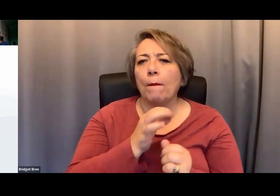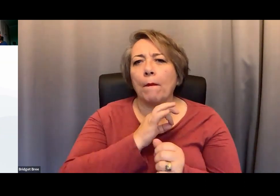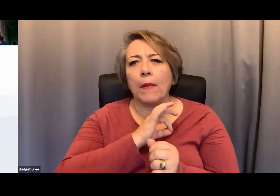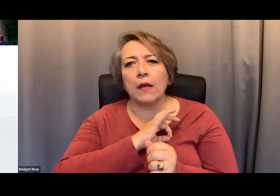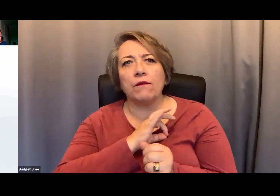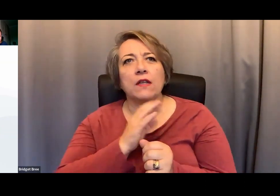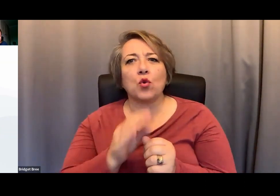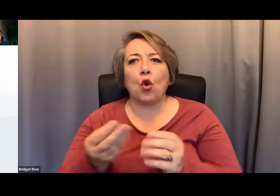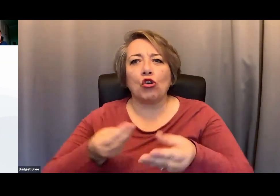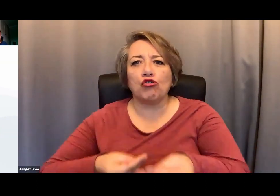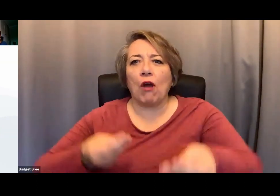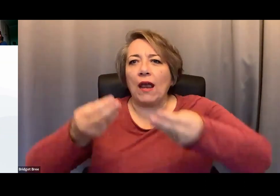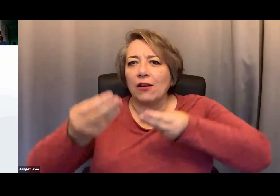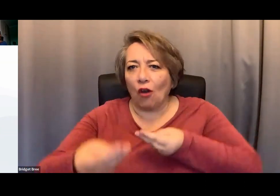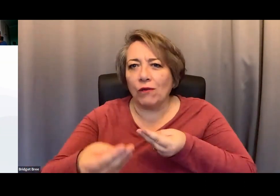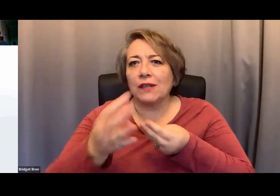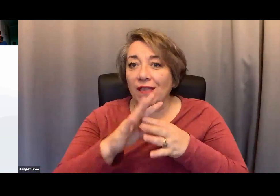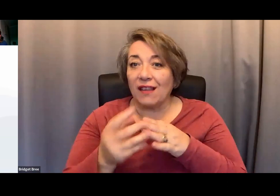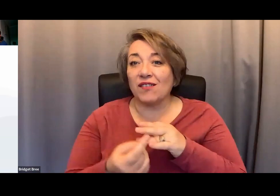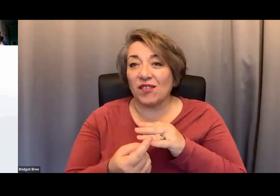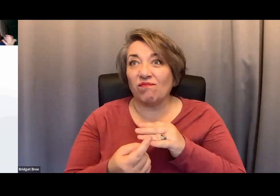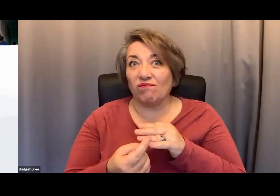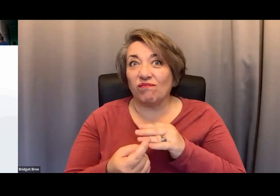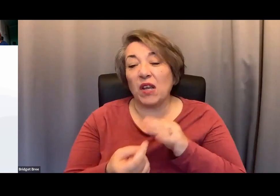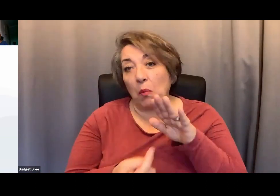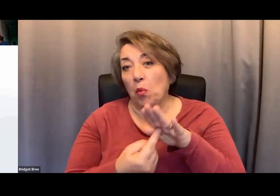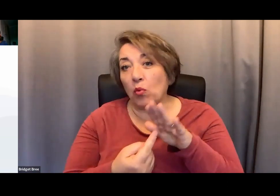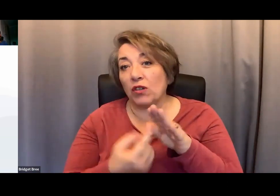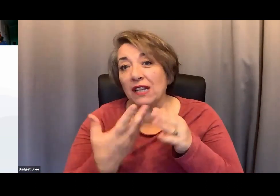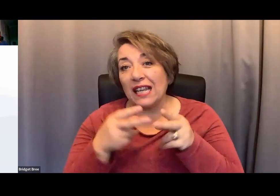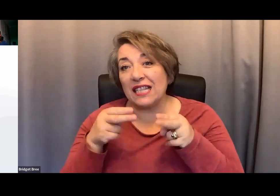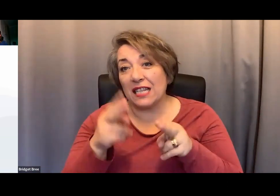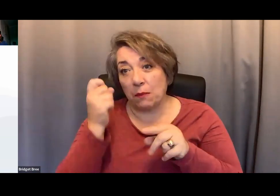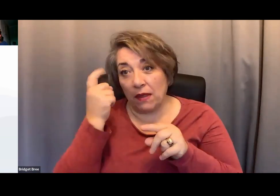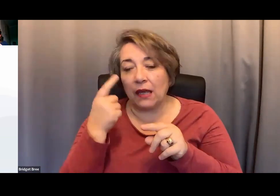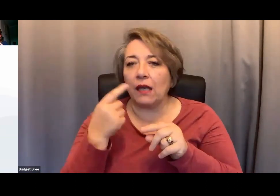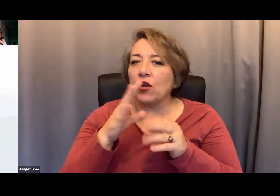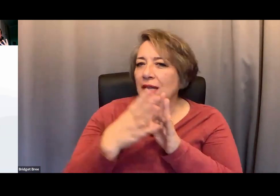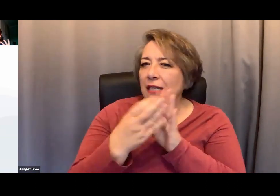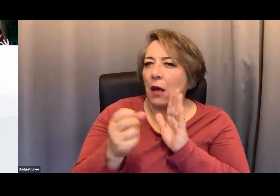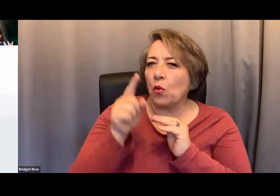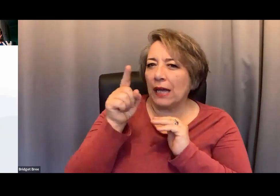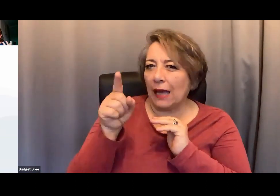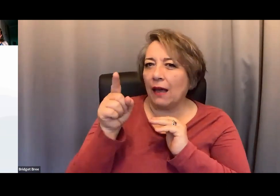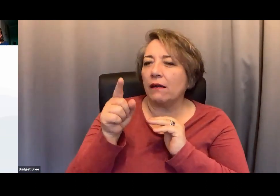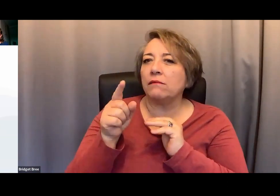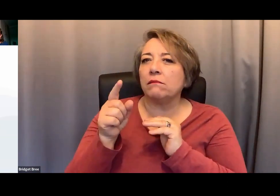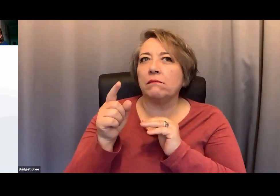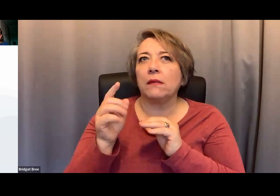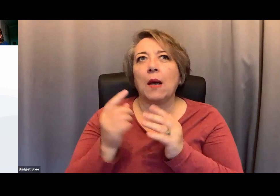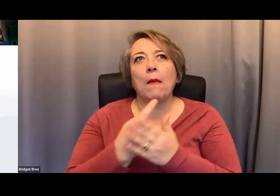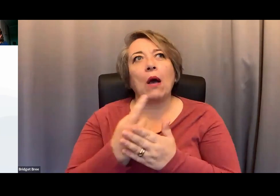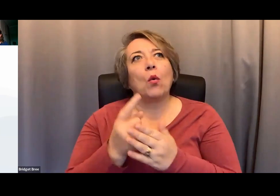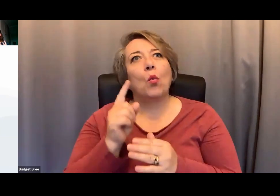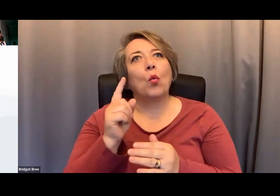is another really important component of systems thinking. So there's an example here on the screen just about one of the Gallant